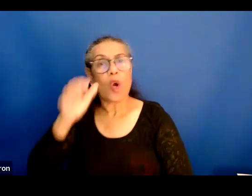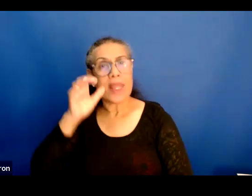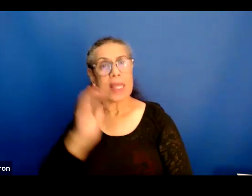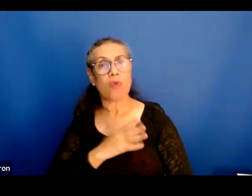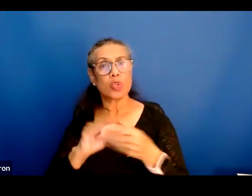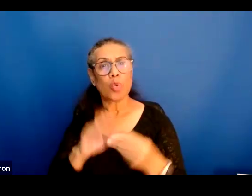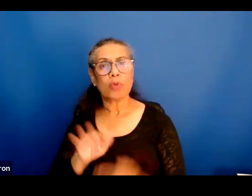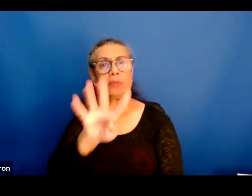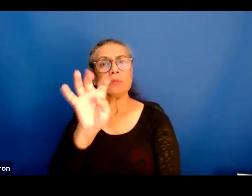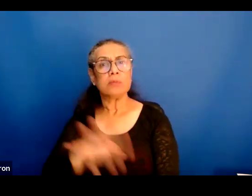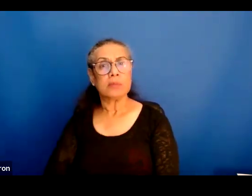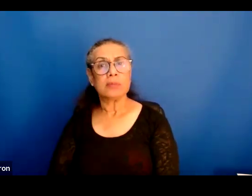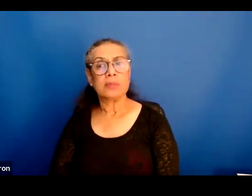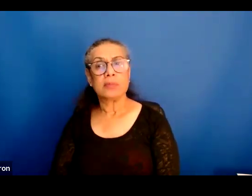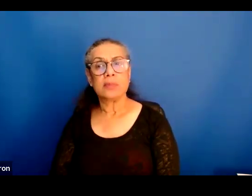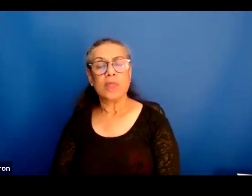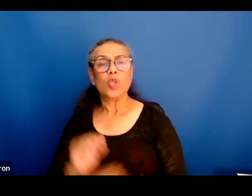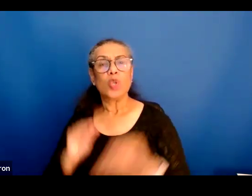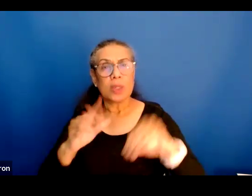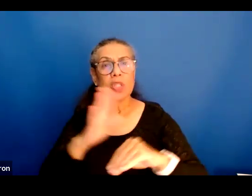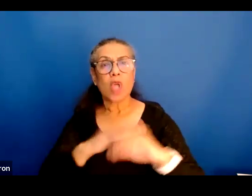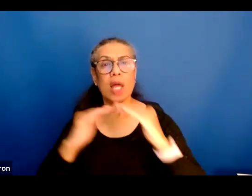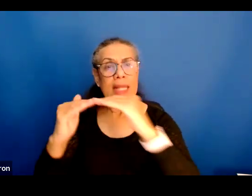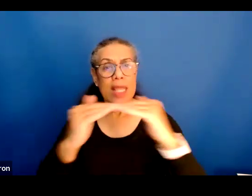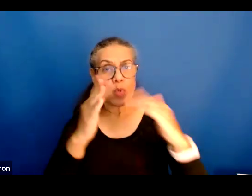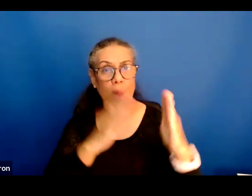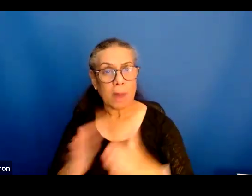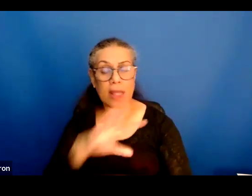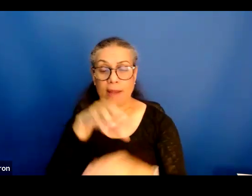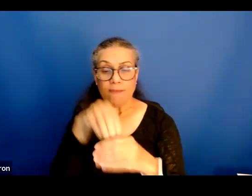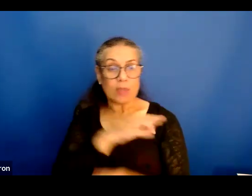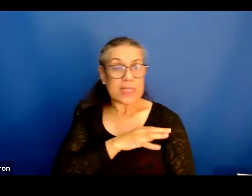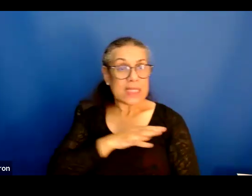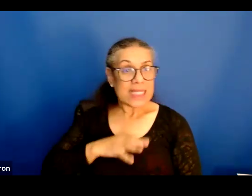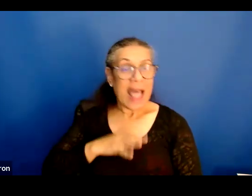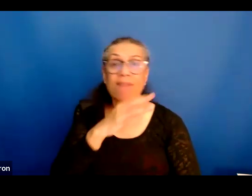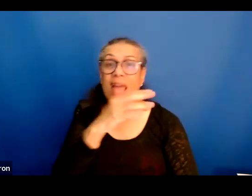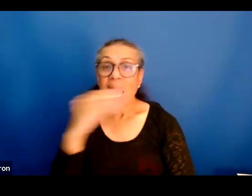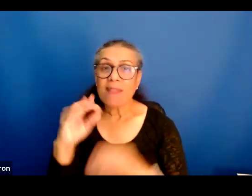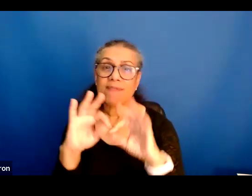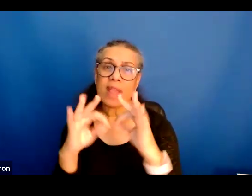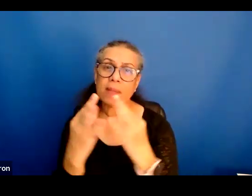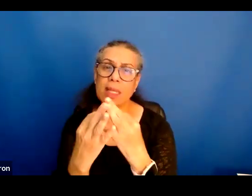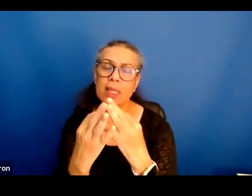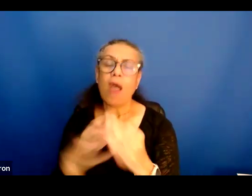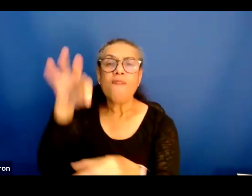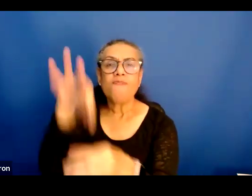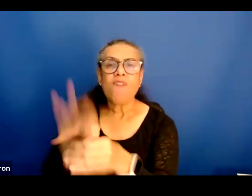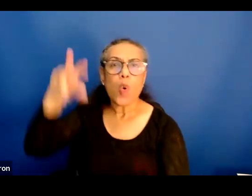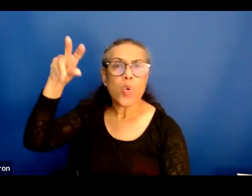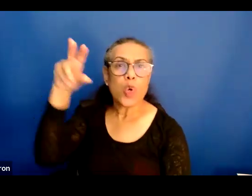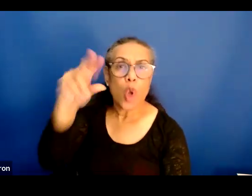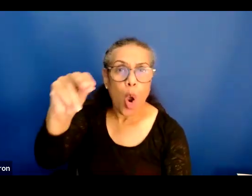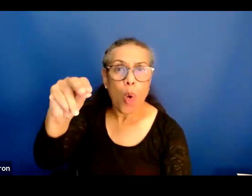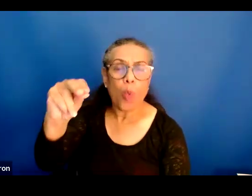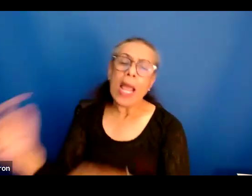stories? Work with us on an equitable plan that involves our staff and families. We ask that you vote no on the proposal